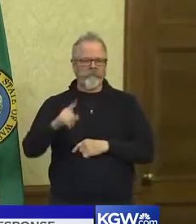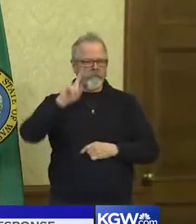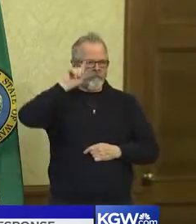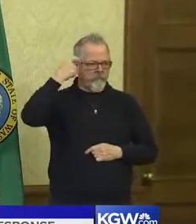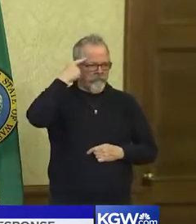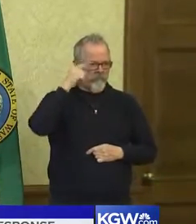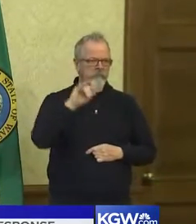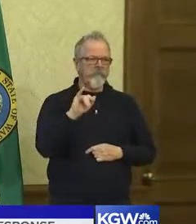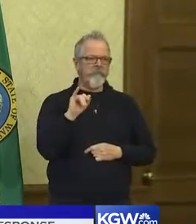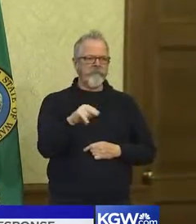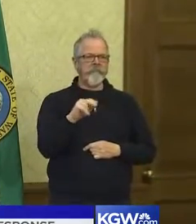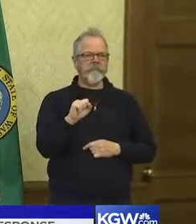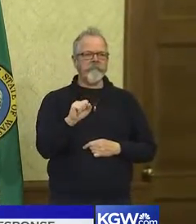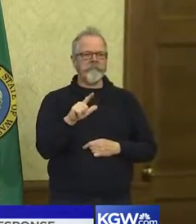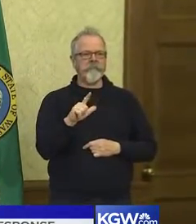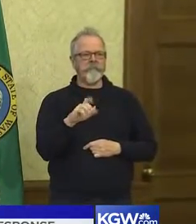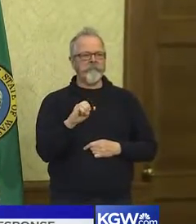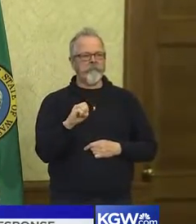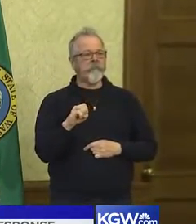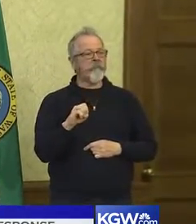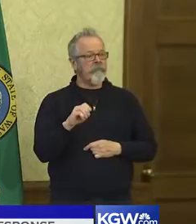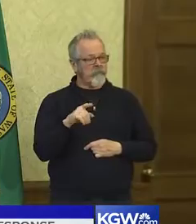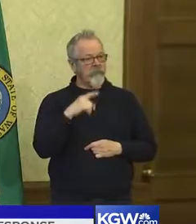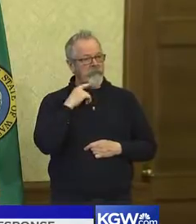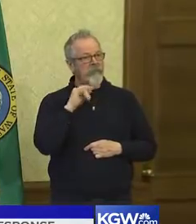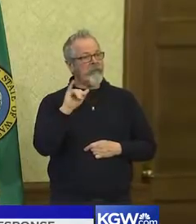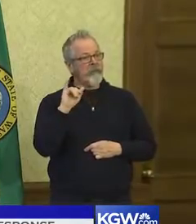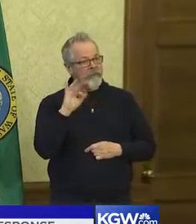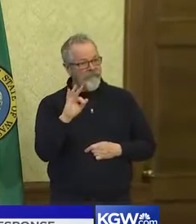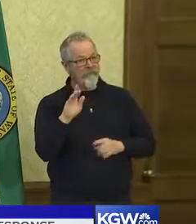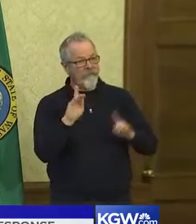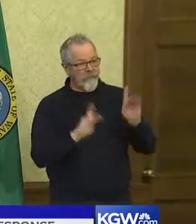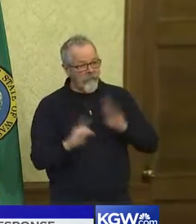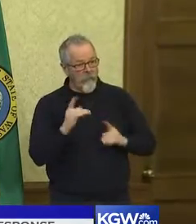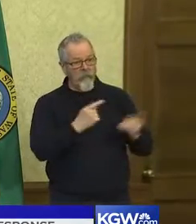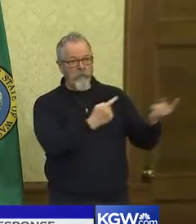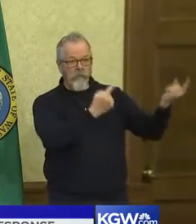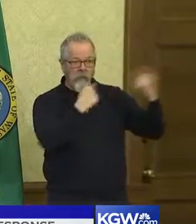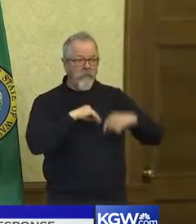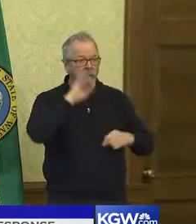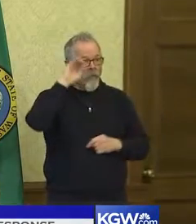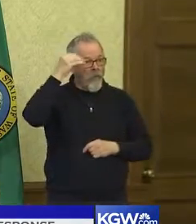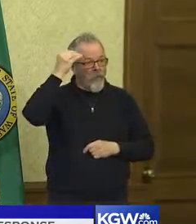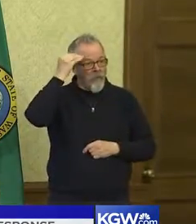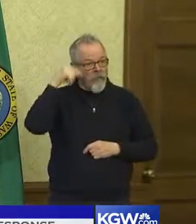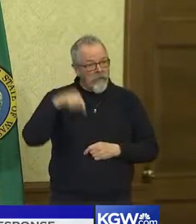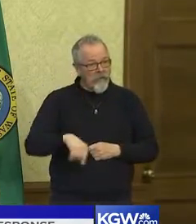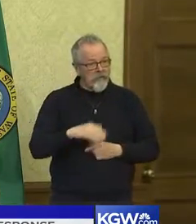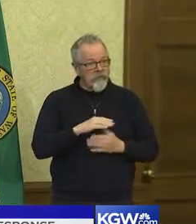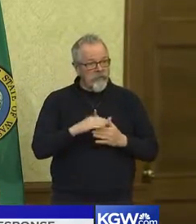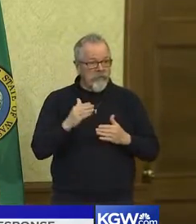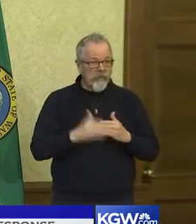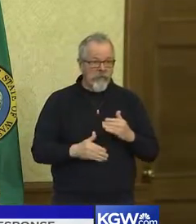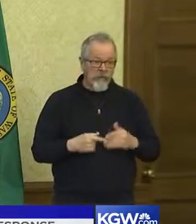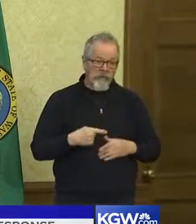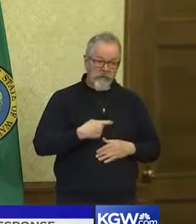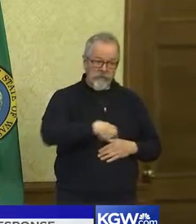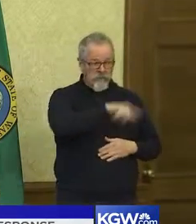First off, if people do come to Olympia this weekend, of course they're welcome to express their First Amendment rights